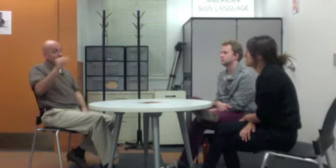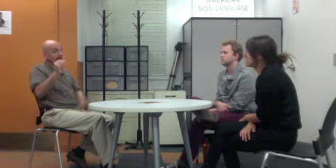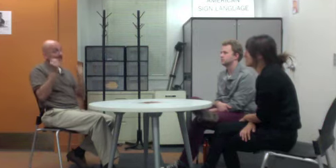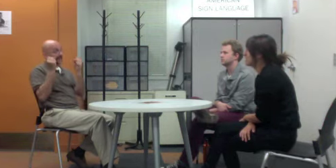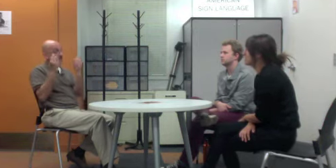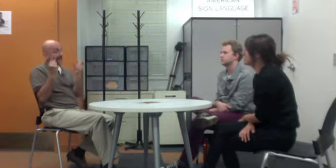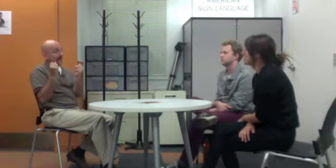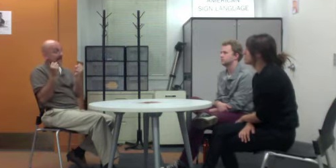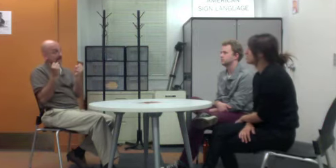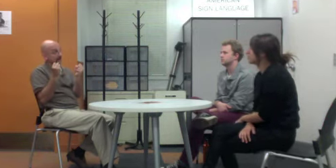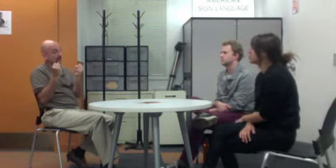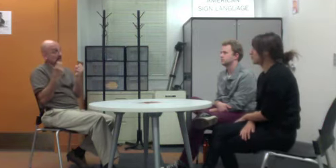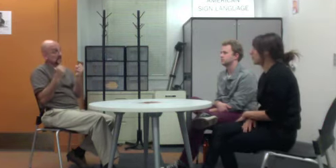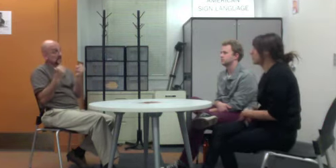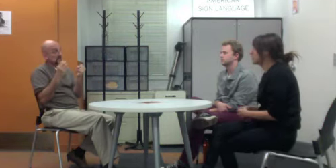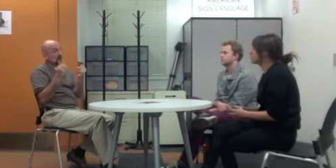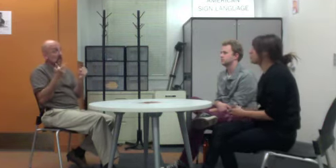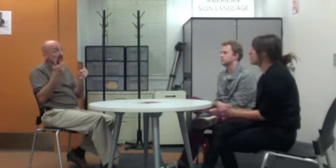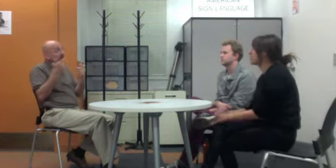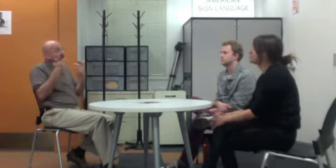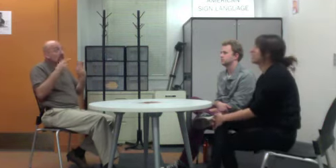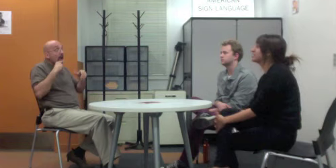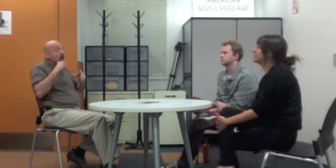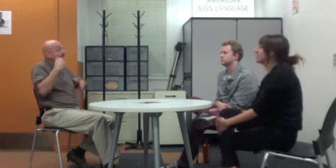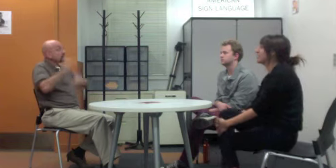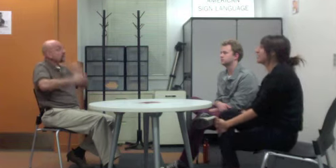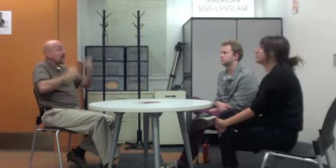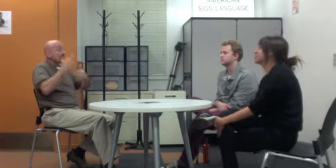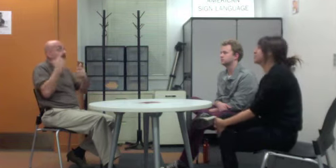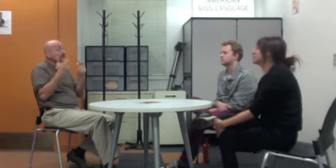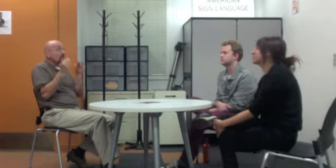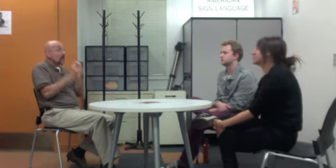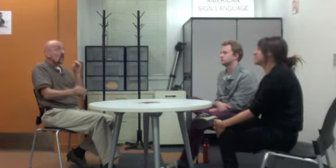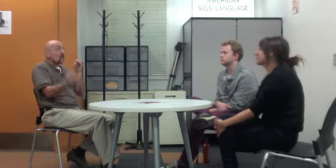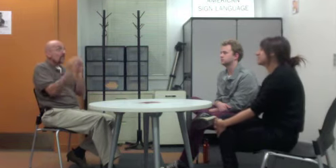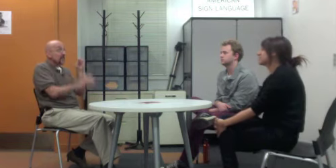testing. So for English, Spanish, and sign language.